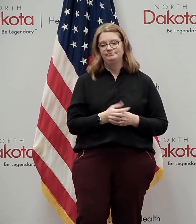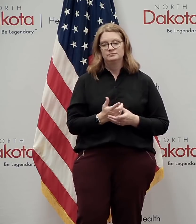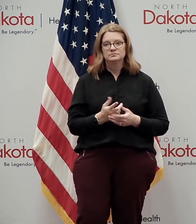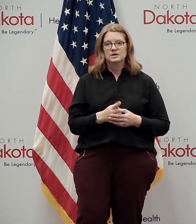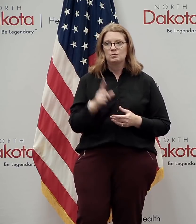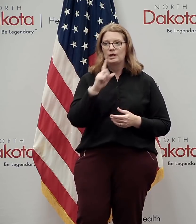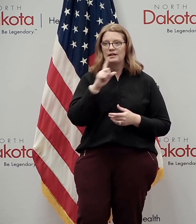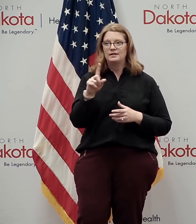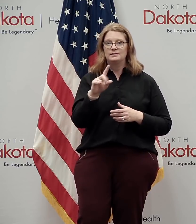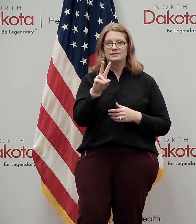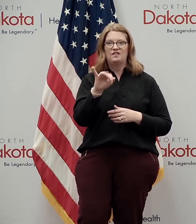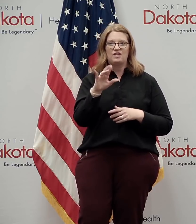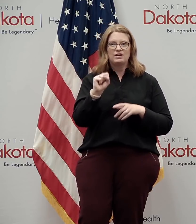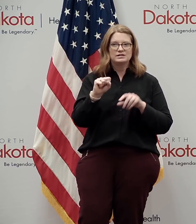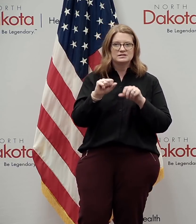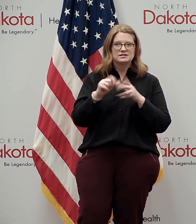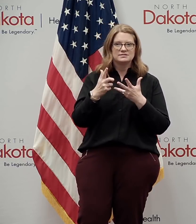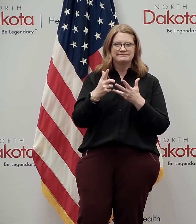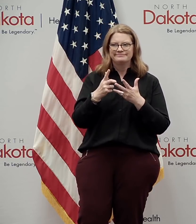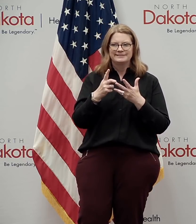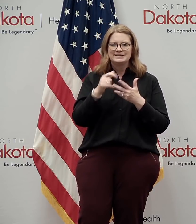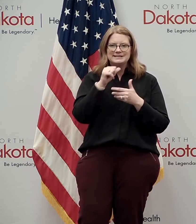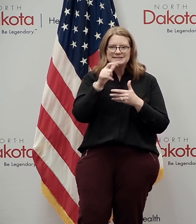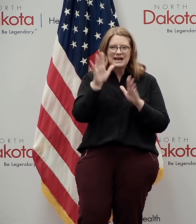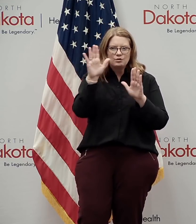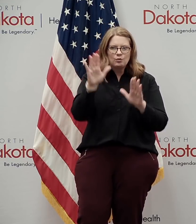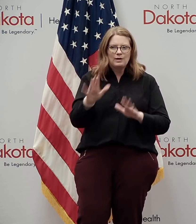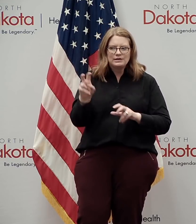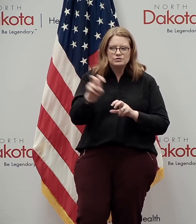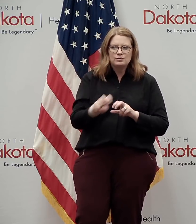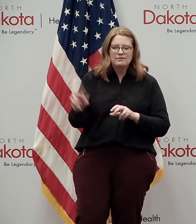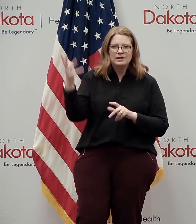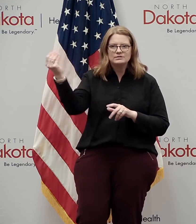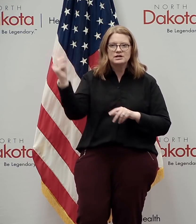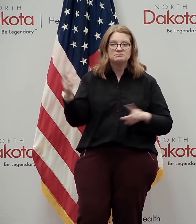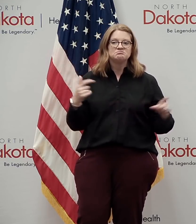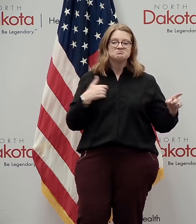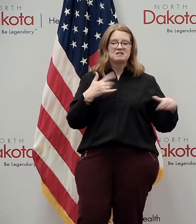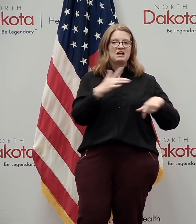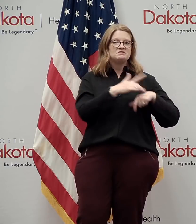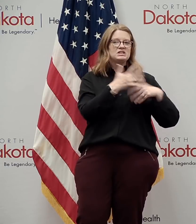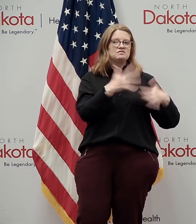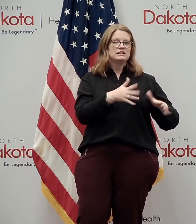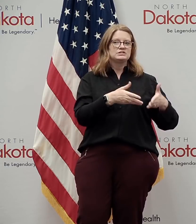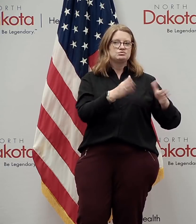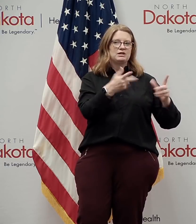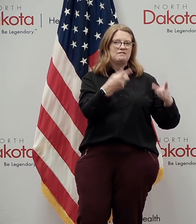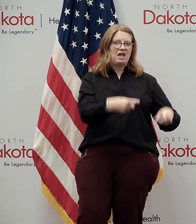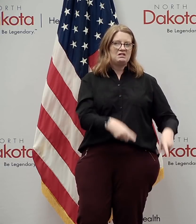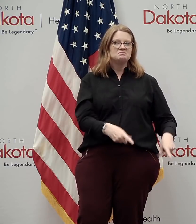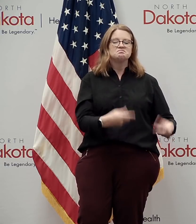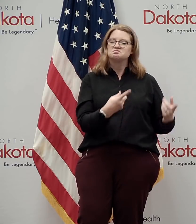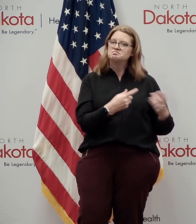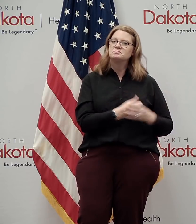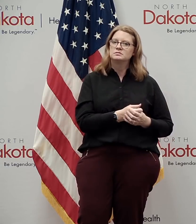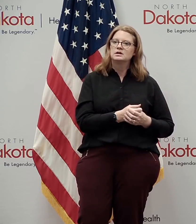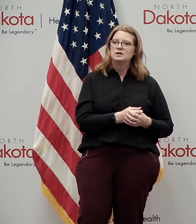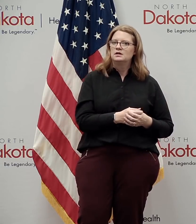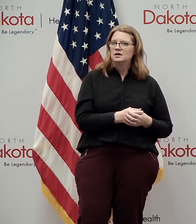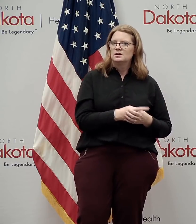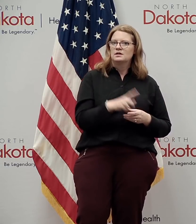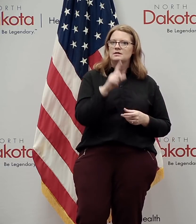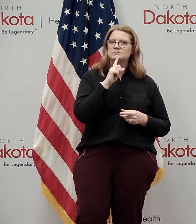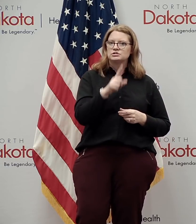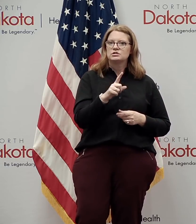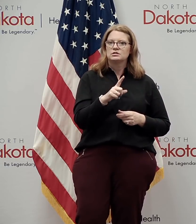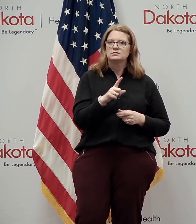that virus travels less well when you're outdoors. I've been to one of those street events before, and there was I'm sure there was a way to